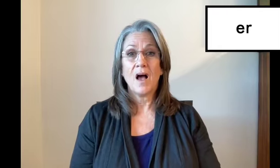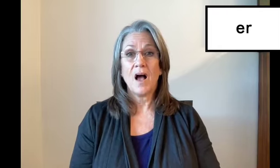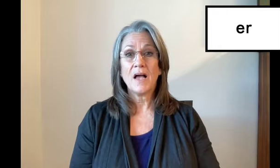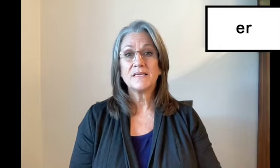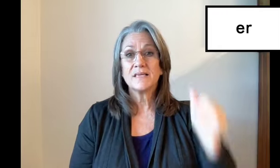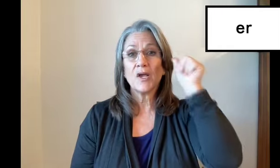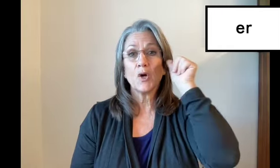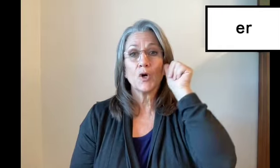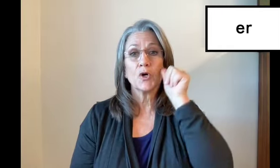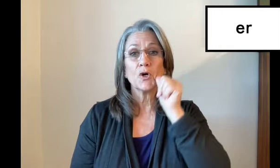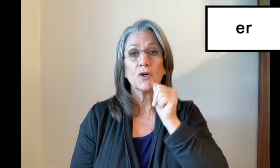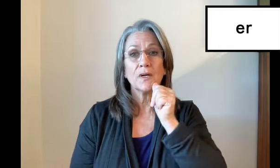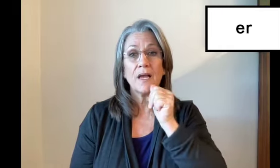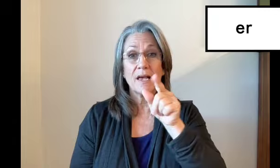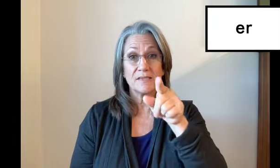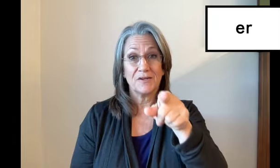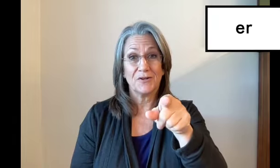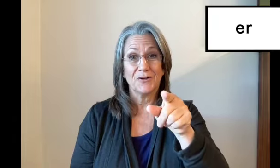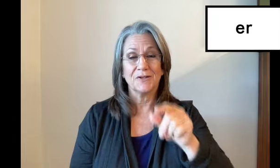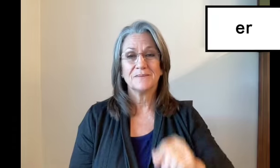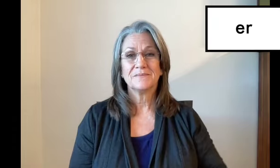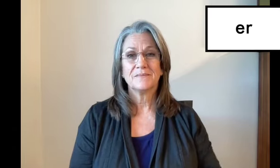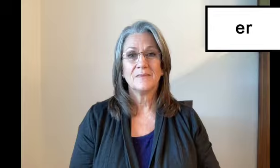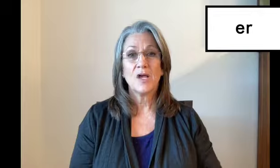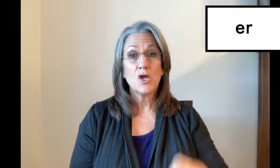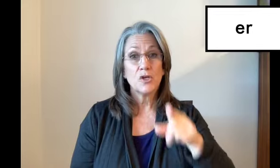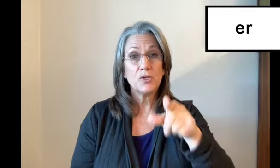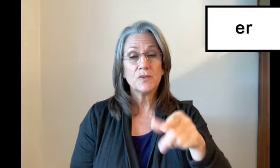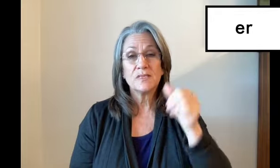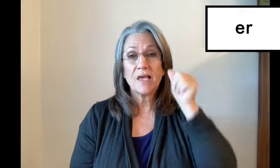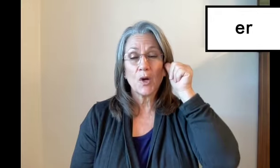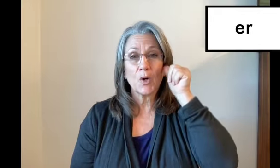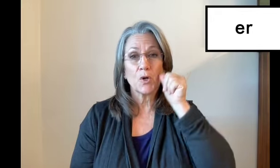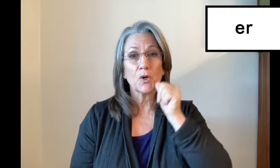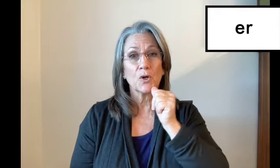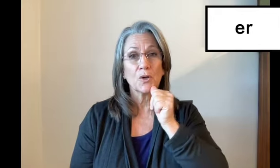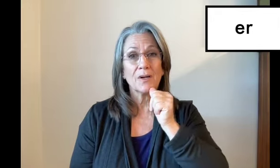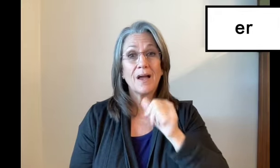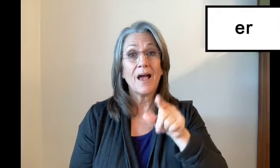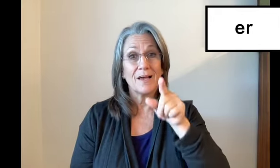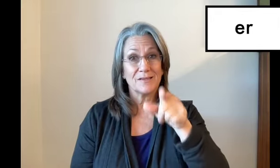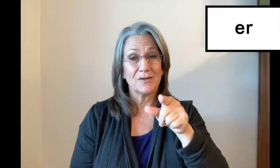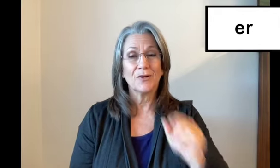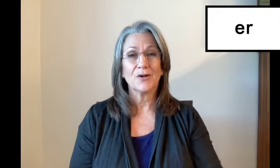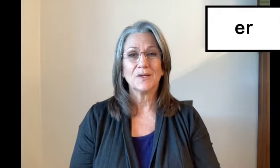I say as in her. You say as in her.